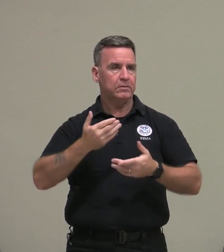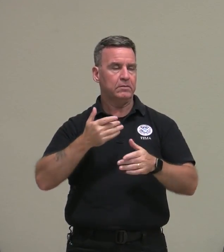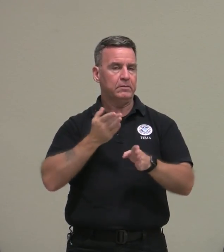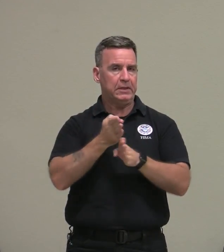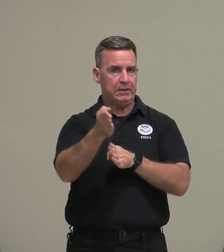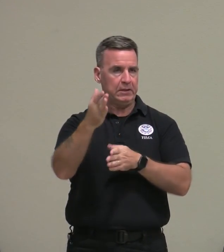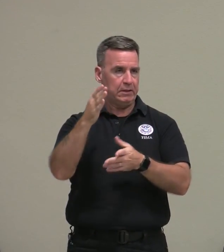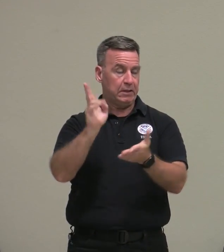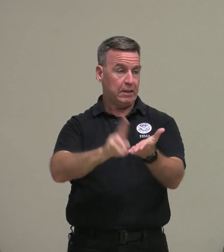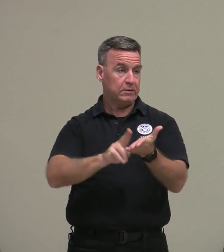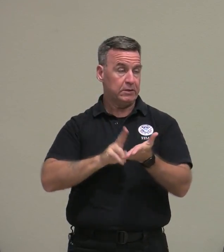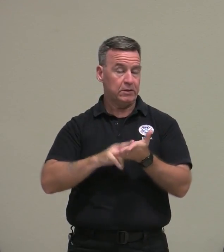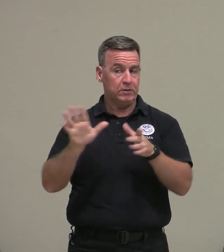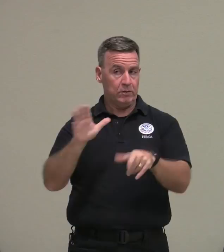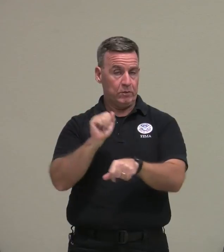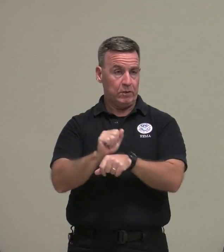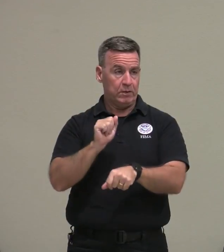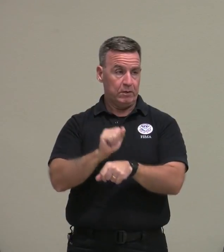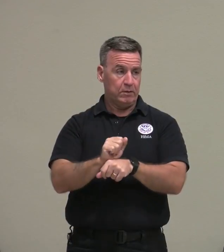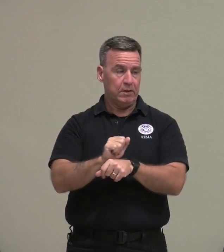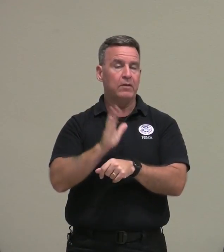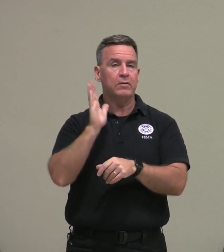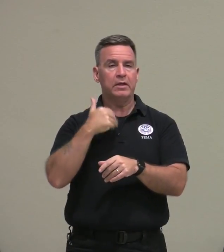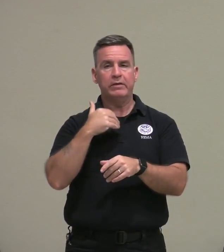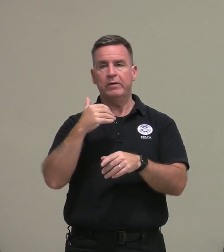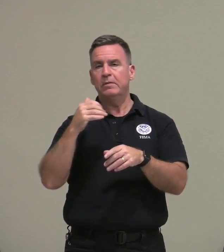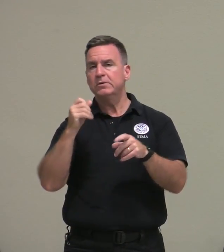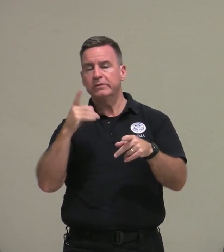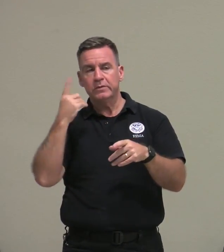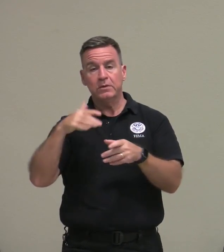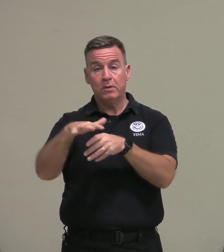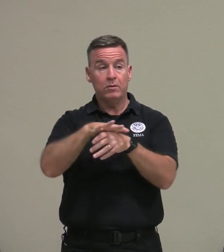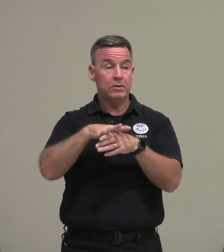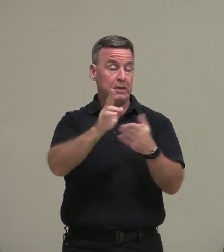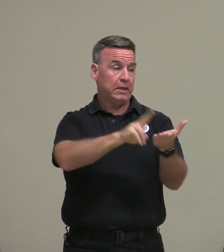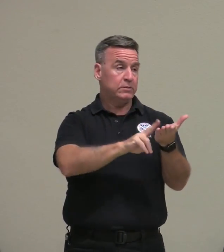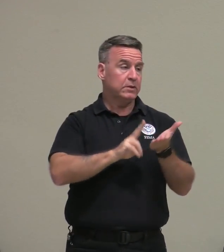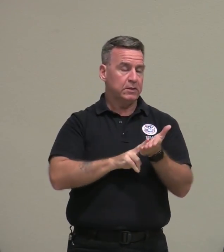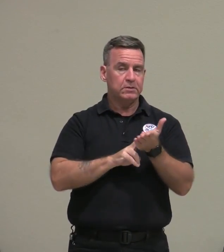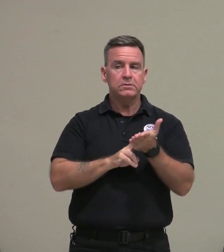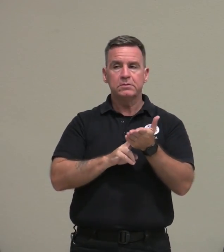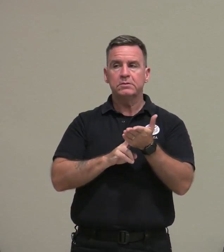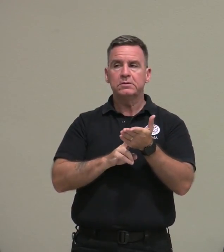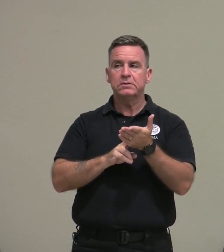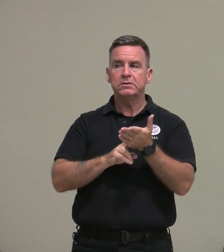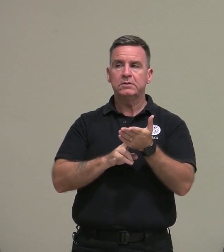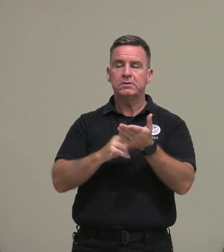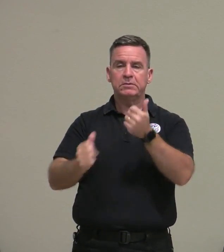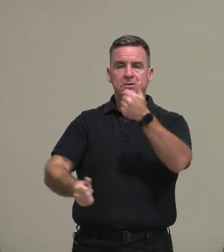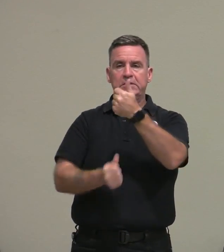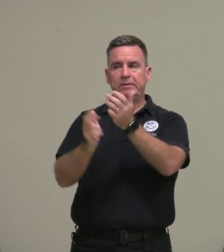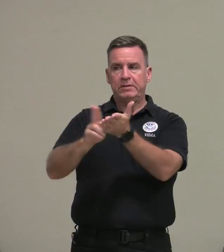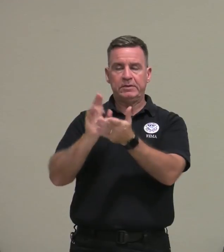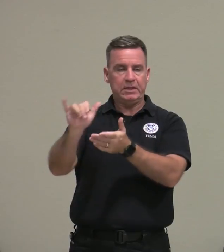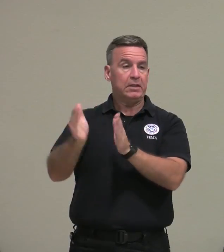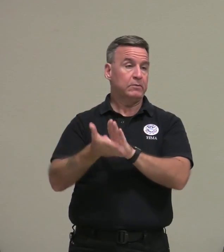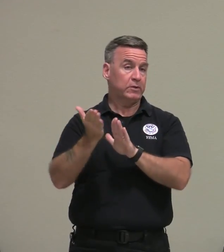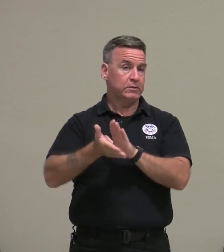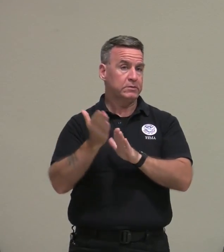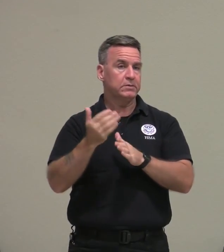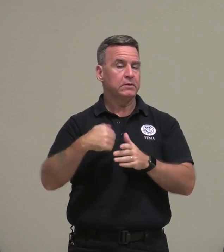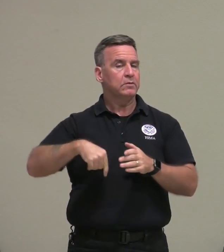prime contractor who will do the work. And there will be opportunities for local contractors to be subs to that operation.